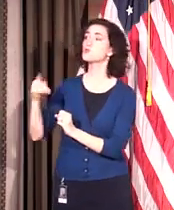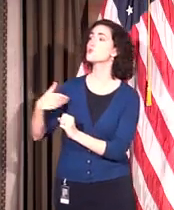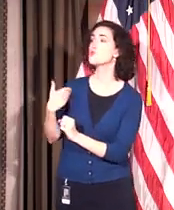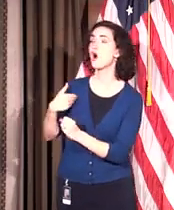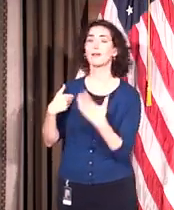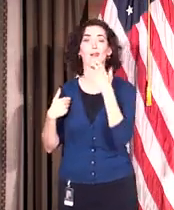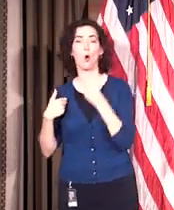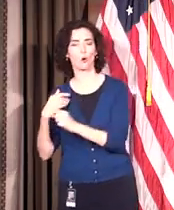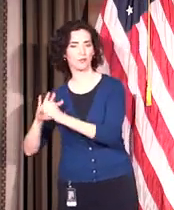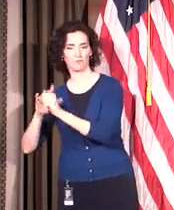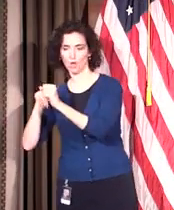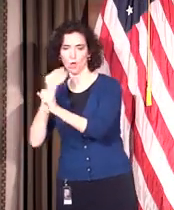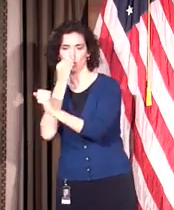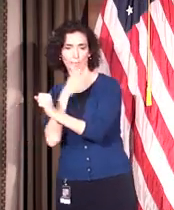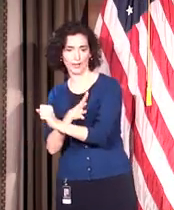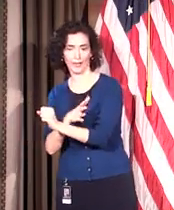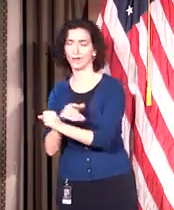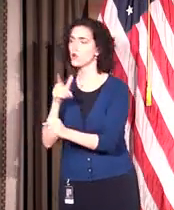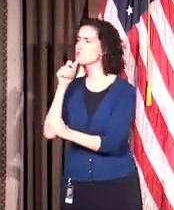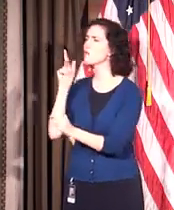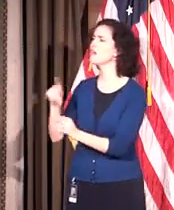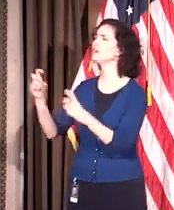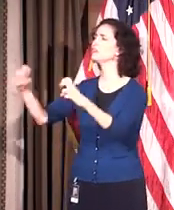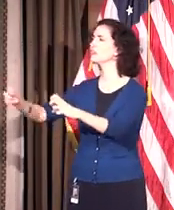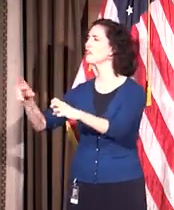or whatever, just doesn't care.